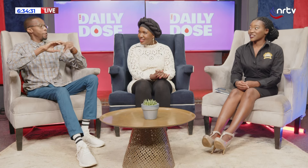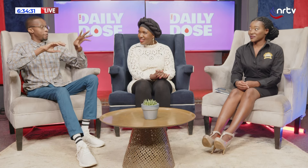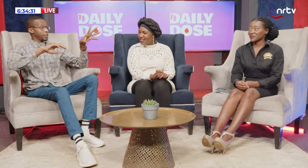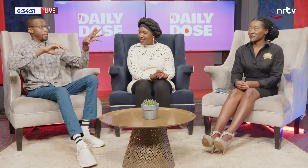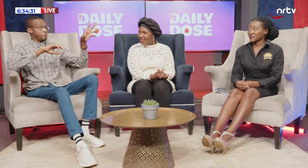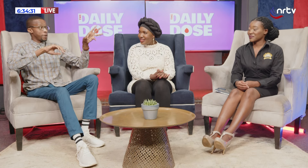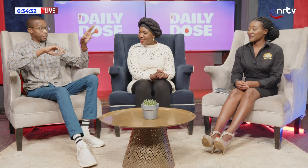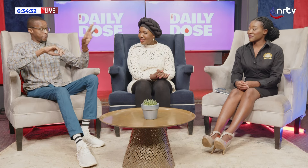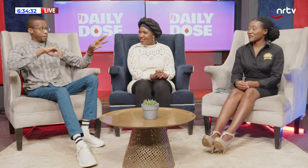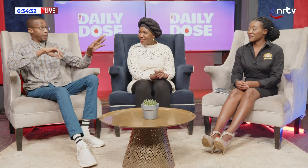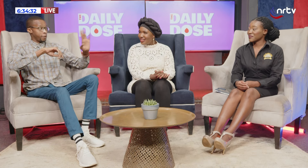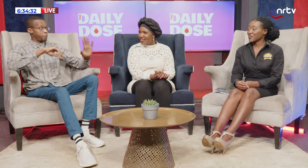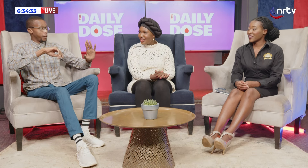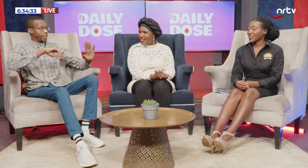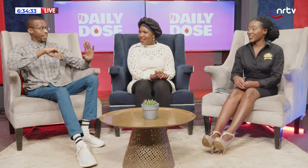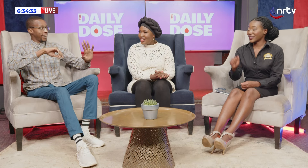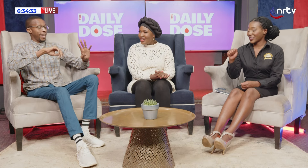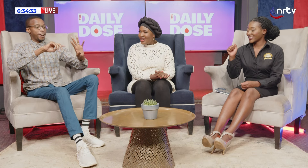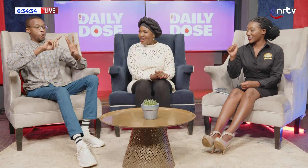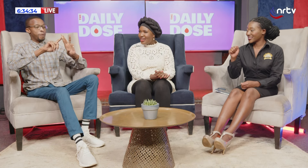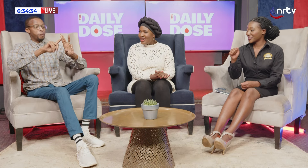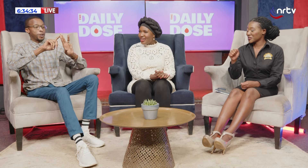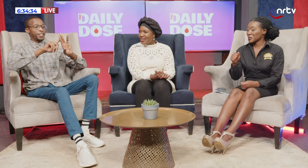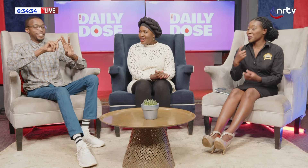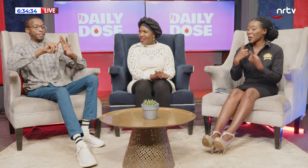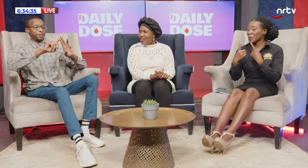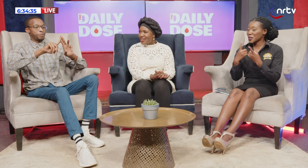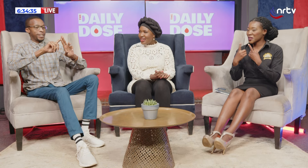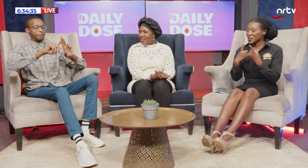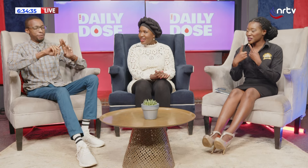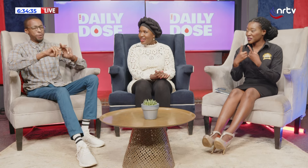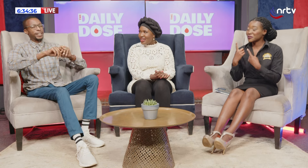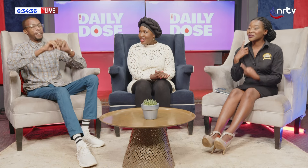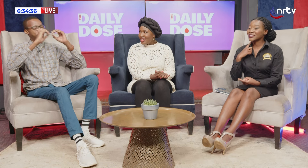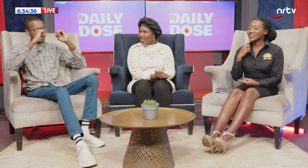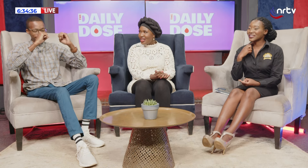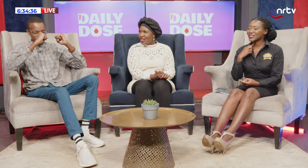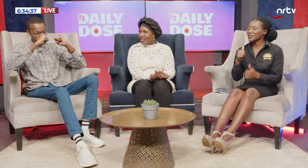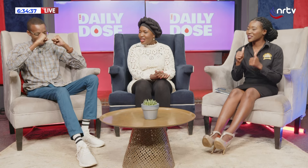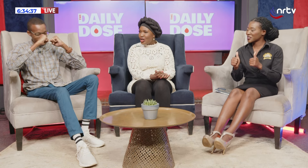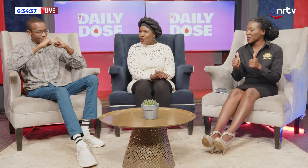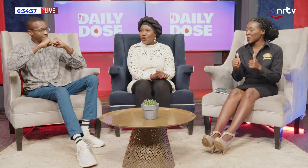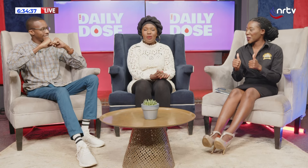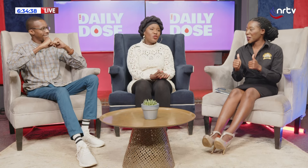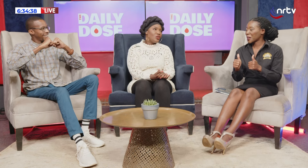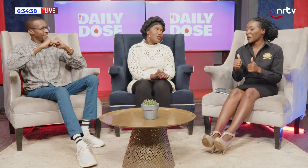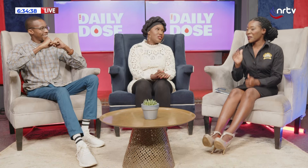Firstly, Yombuya speaks in Ndebele very fluently. Yes. And Noma will be cringing every time you speak in Ndebele because I feel like you're lying. No, I'm not. Like,